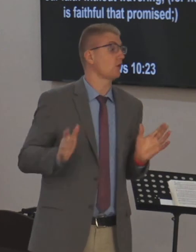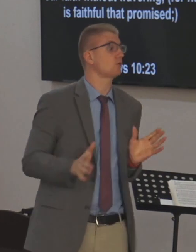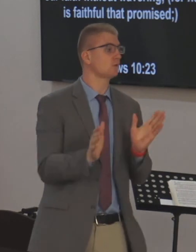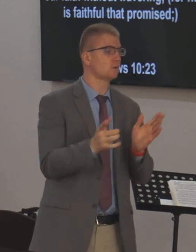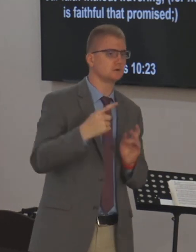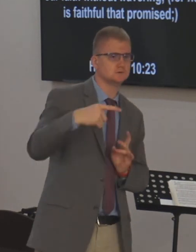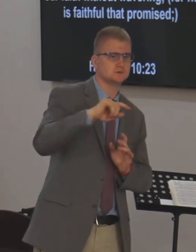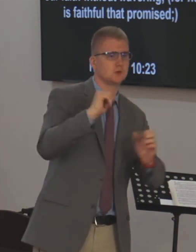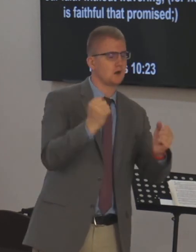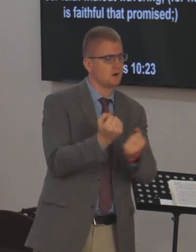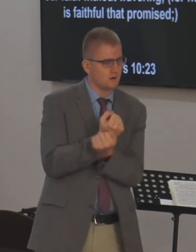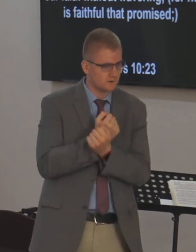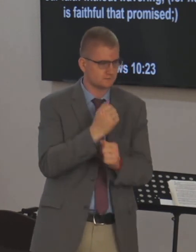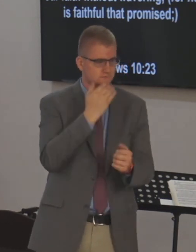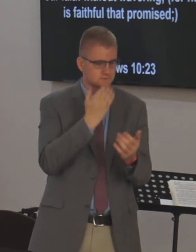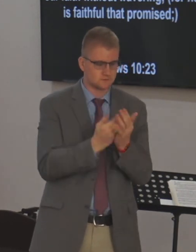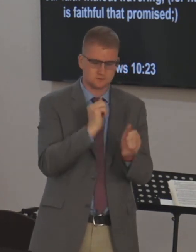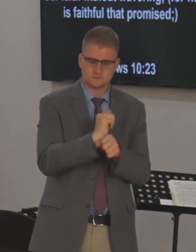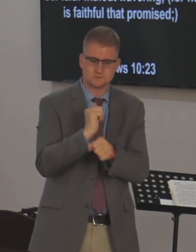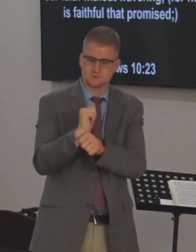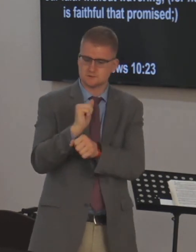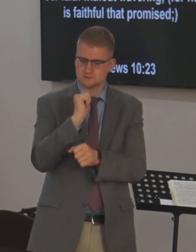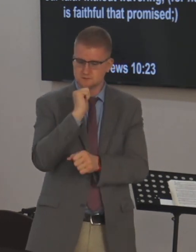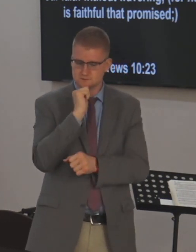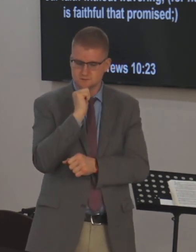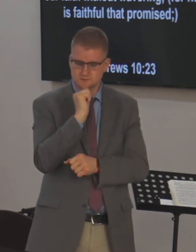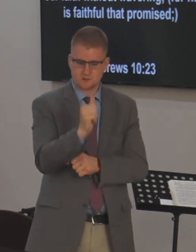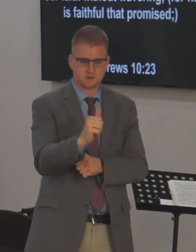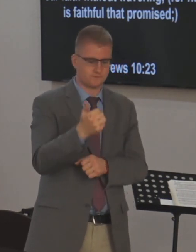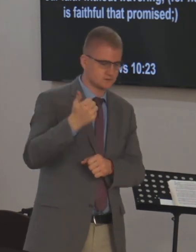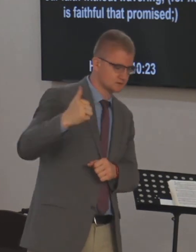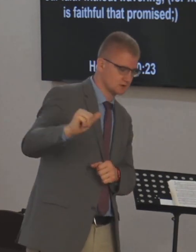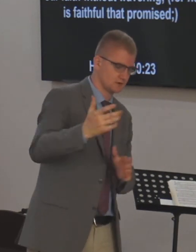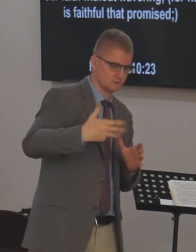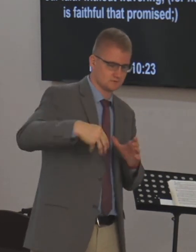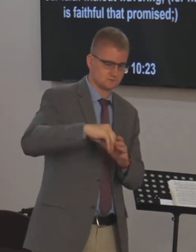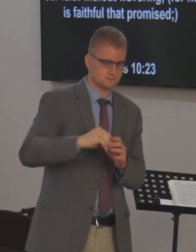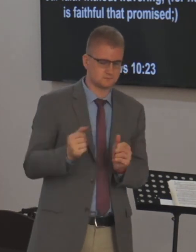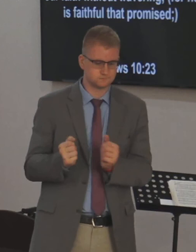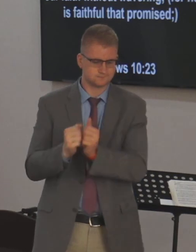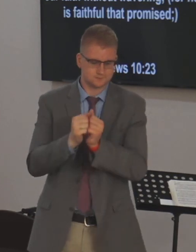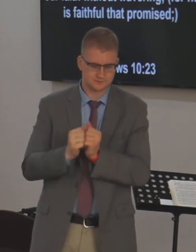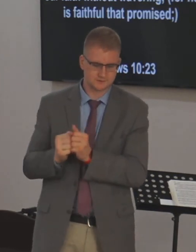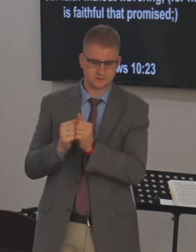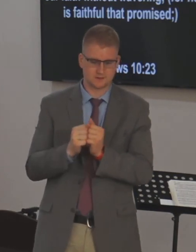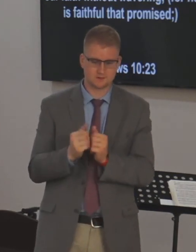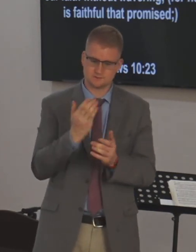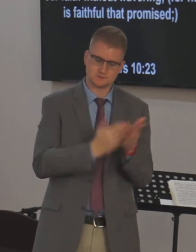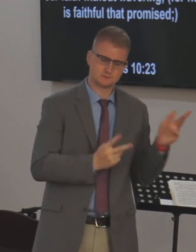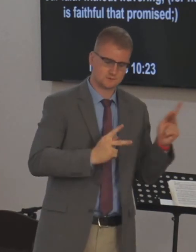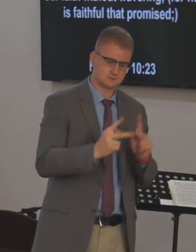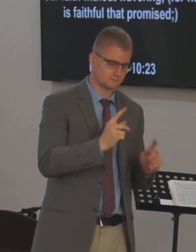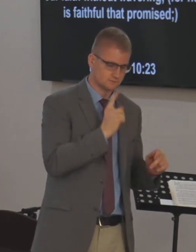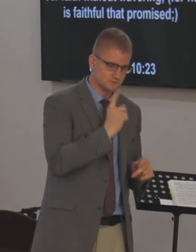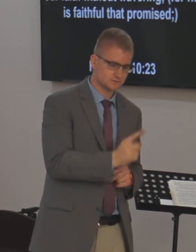and to good works, not forsaking the assembling of ourselves together as the manner of some is, but